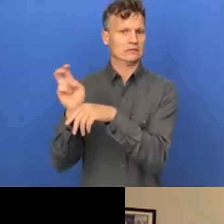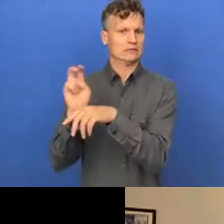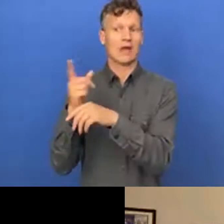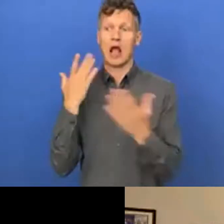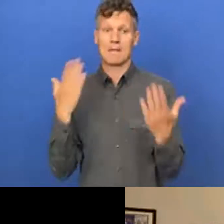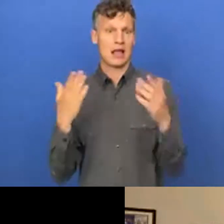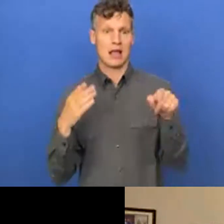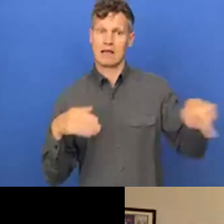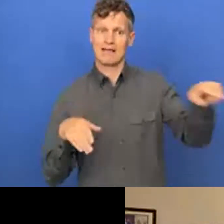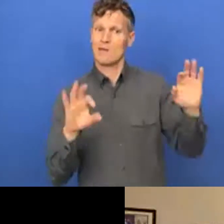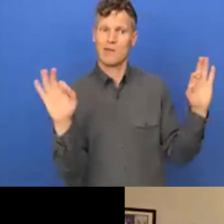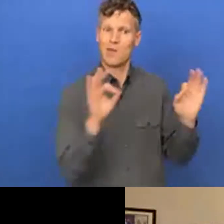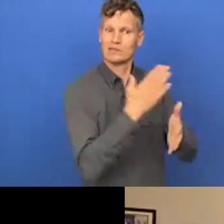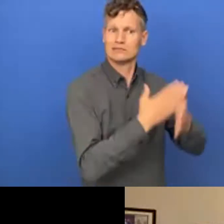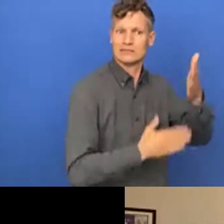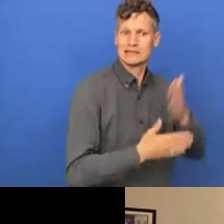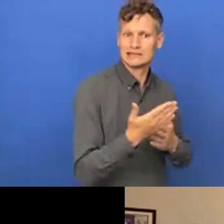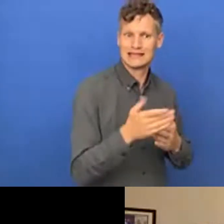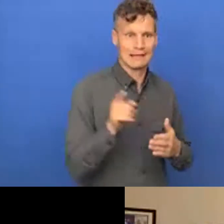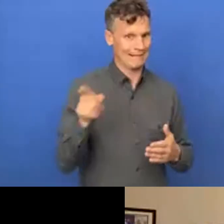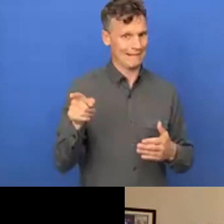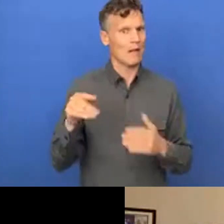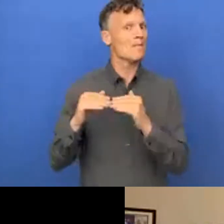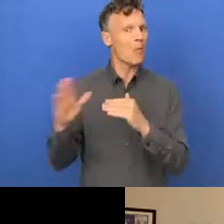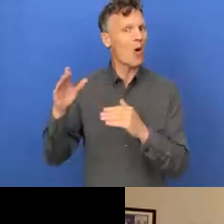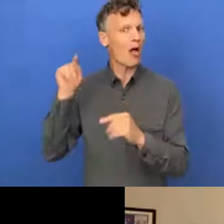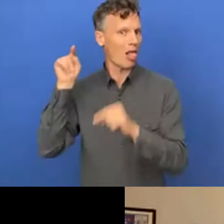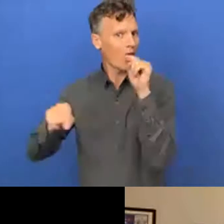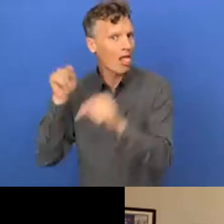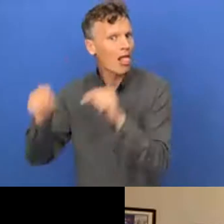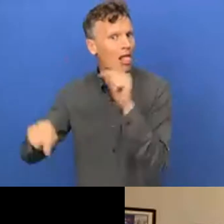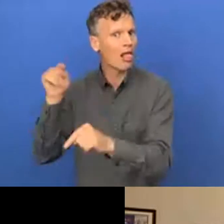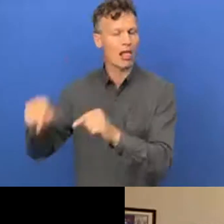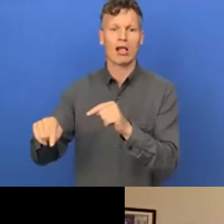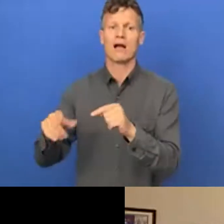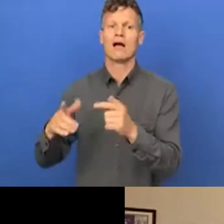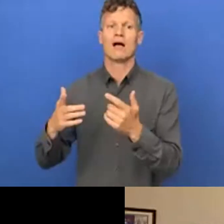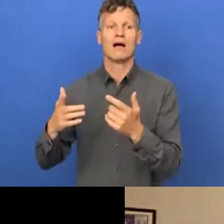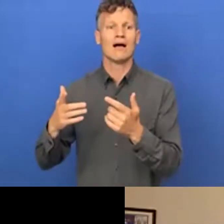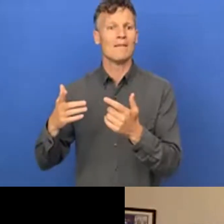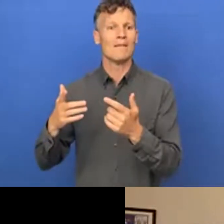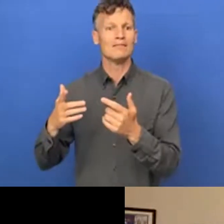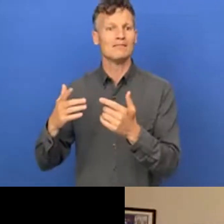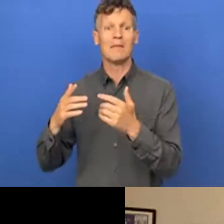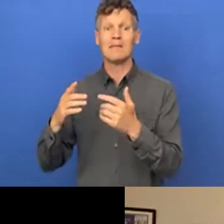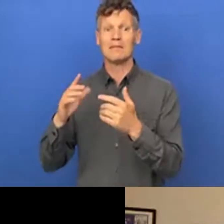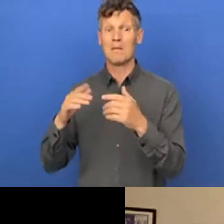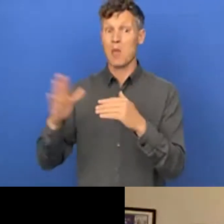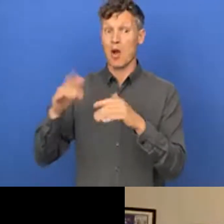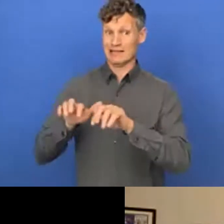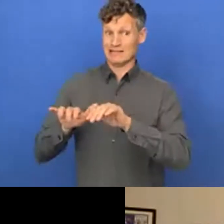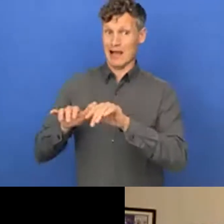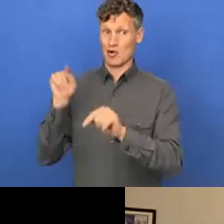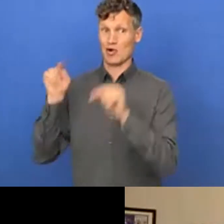were more likely to be victims, perpetrators, and witnesses to cyberbullying. with girls with disabilities the most likely